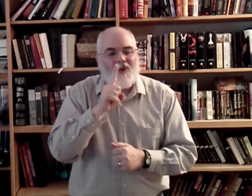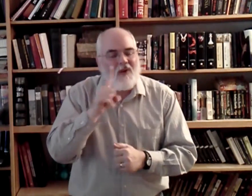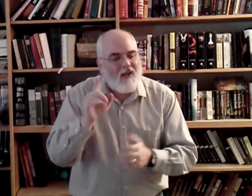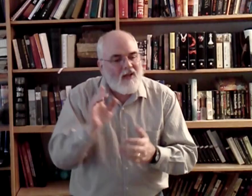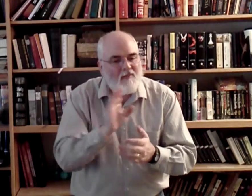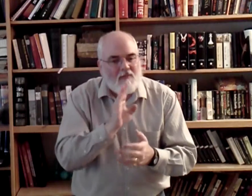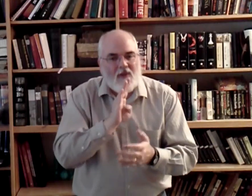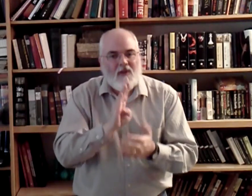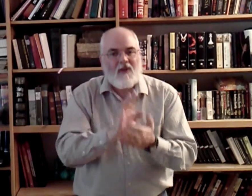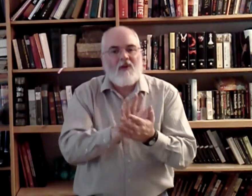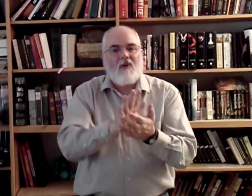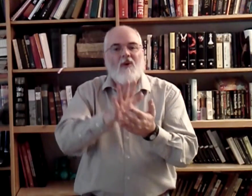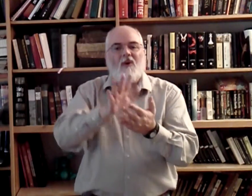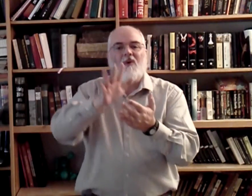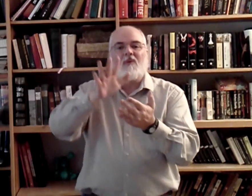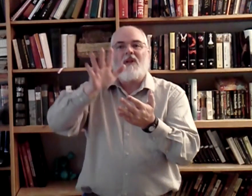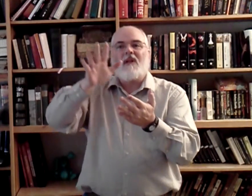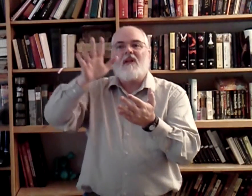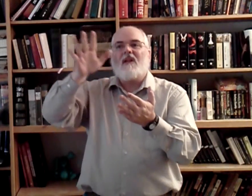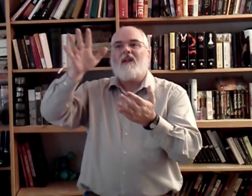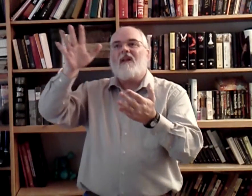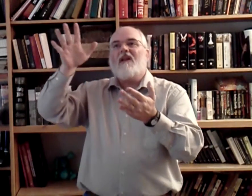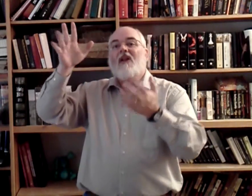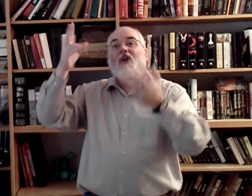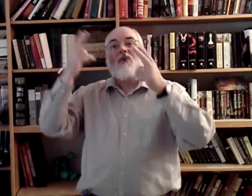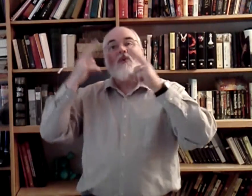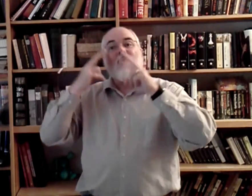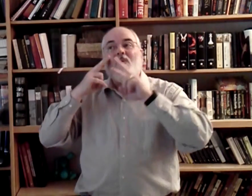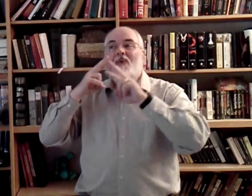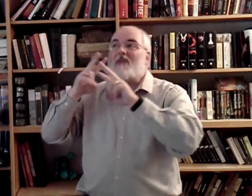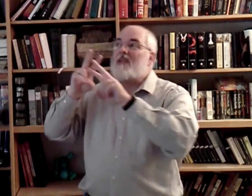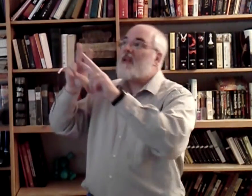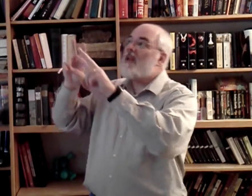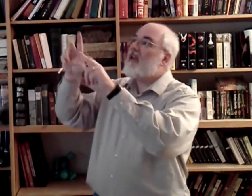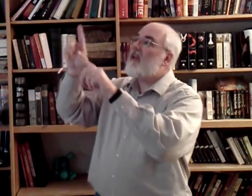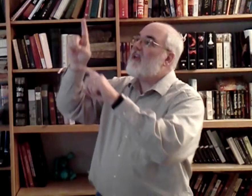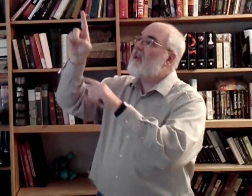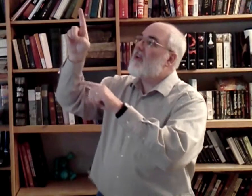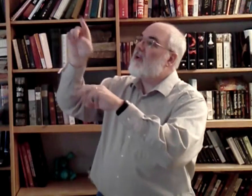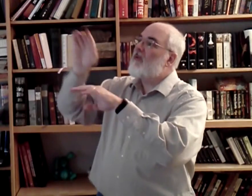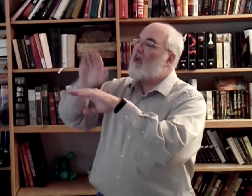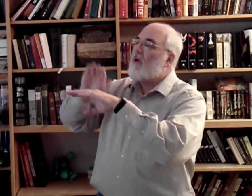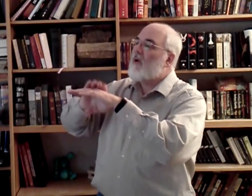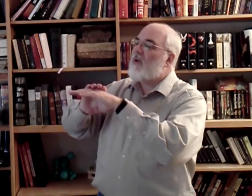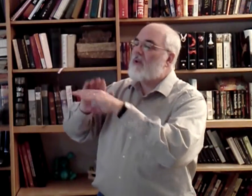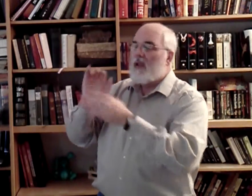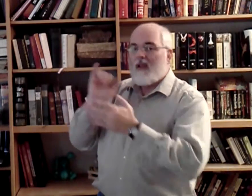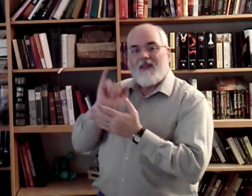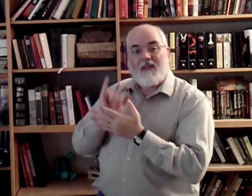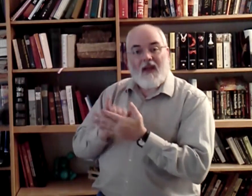Won't it be glory to see him on